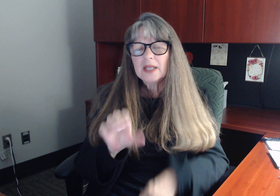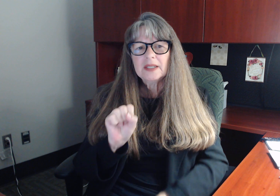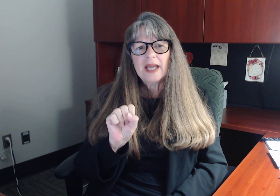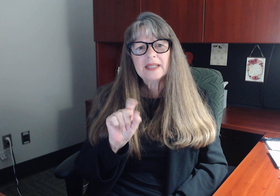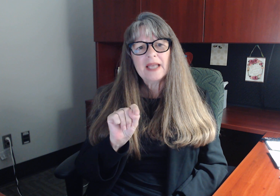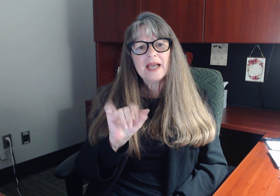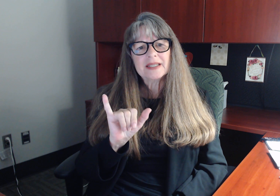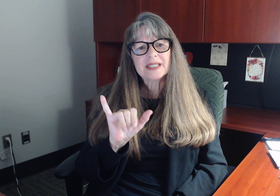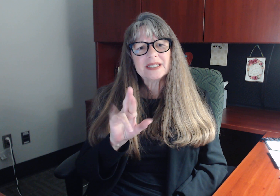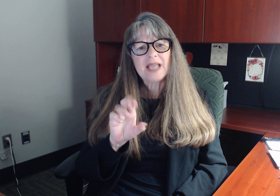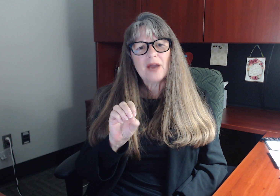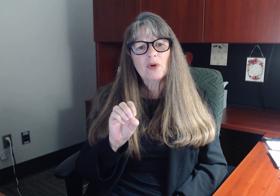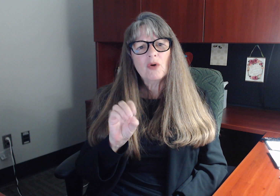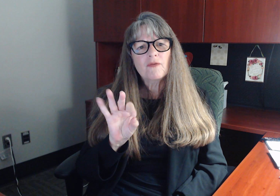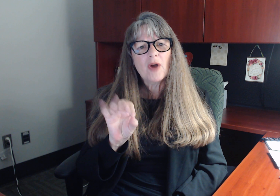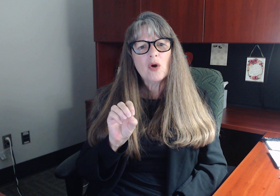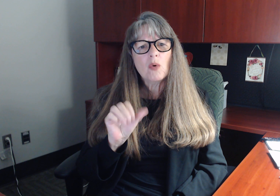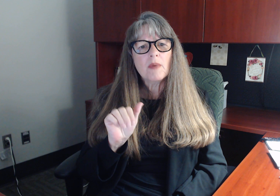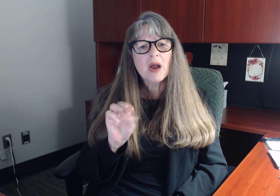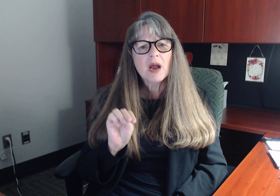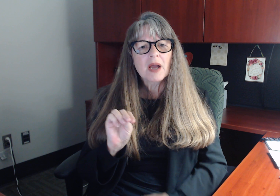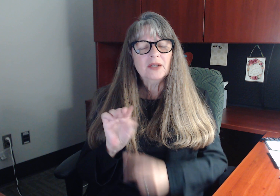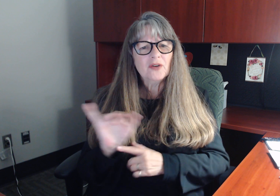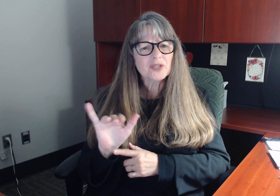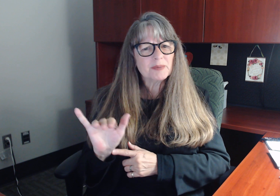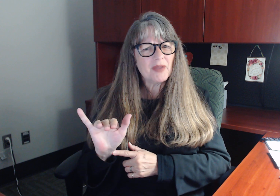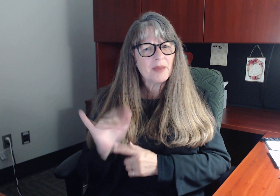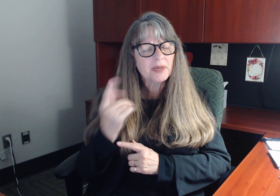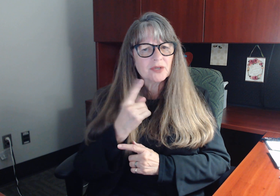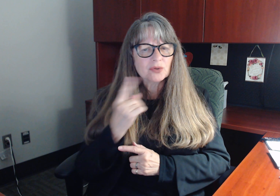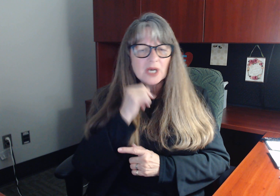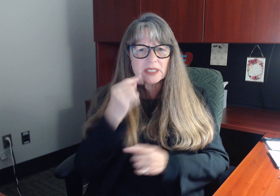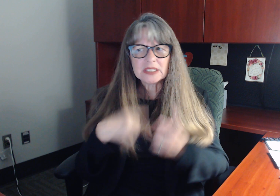like that styrofoam, and you have to spell that because there's not a sign.